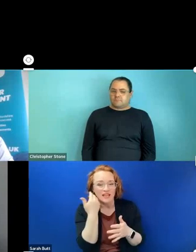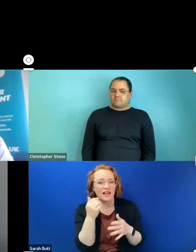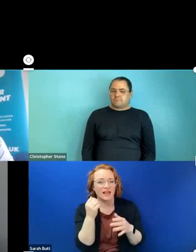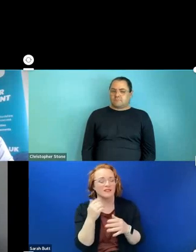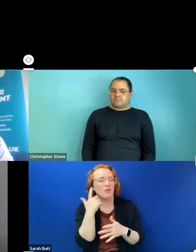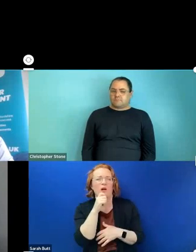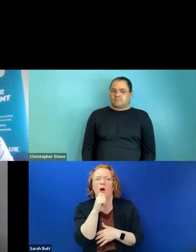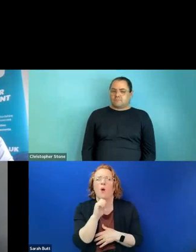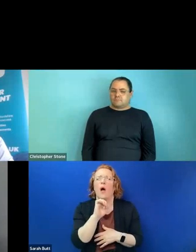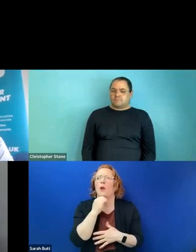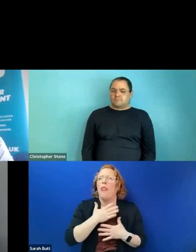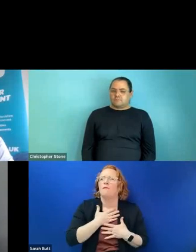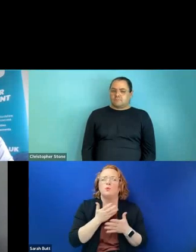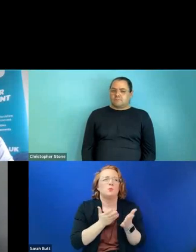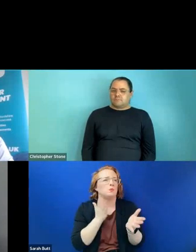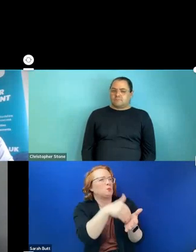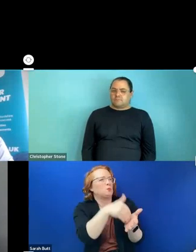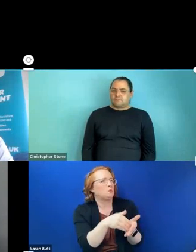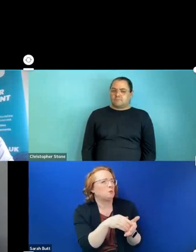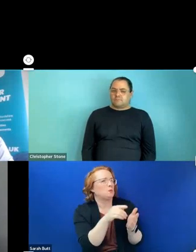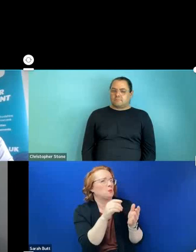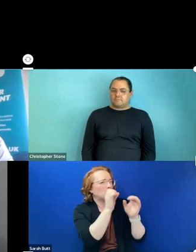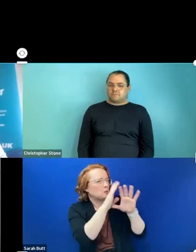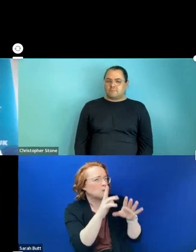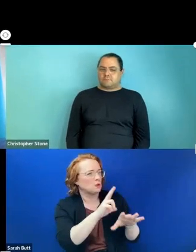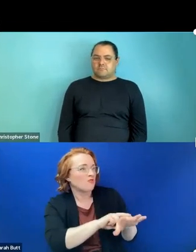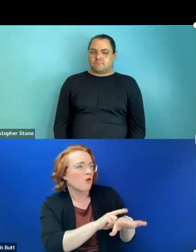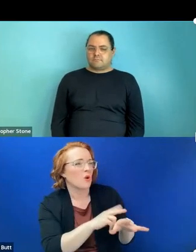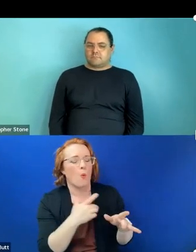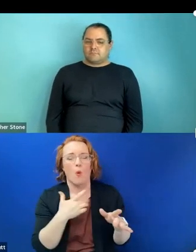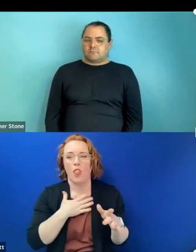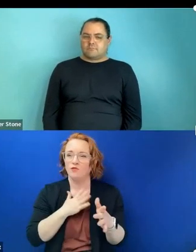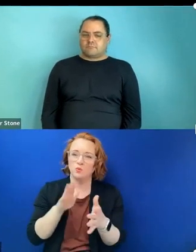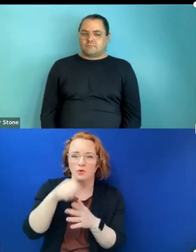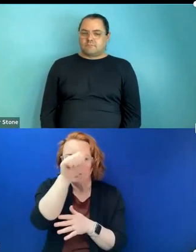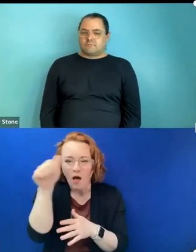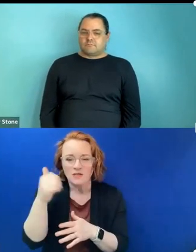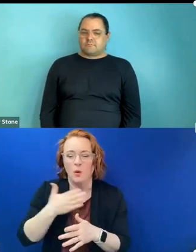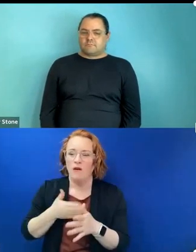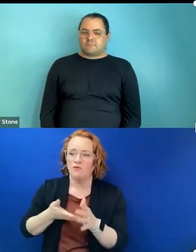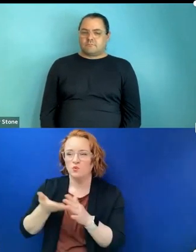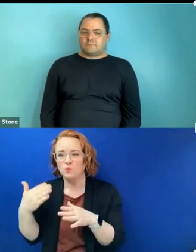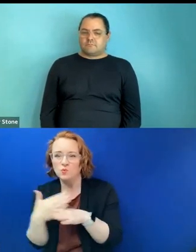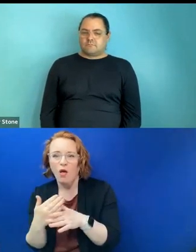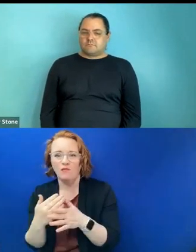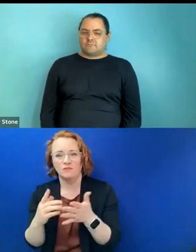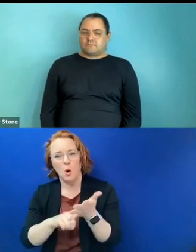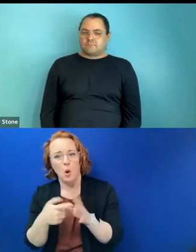I would really like to be a doctor or a nurse or a lawyer or an